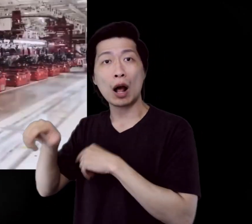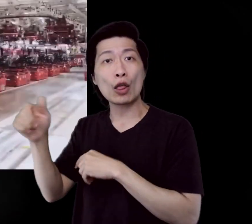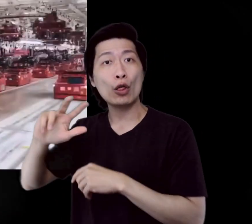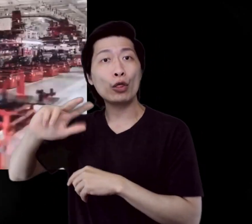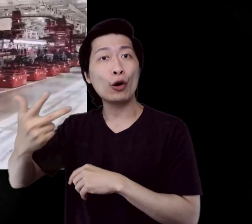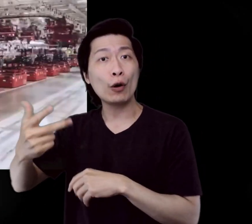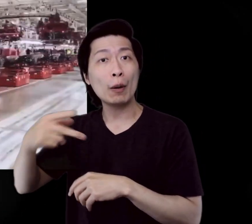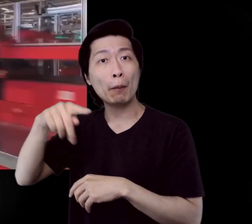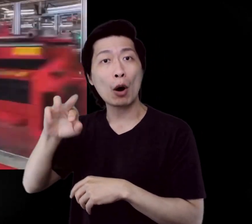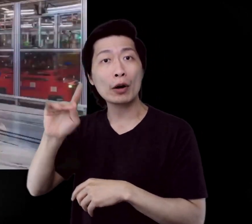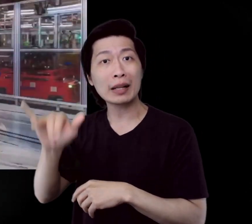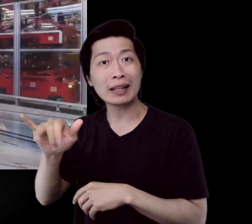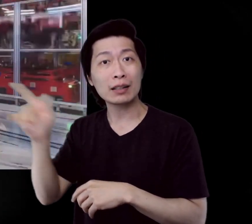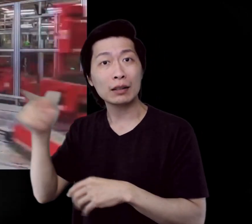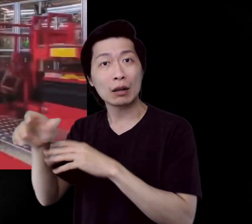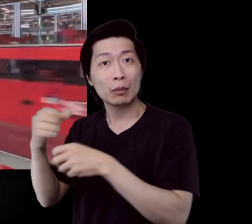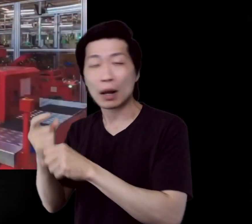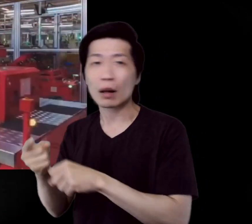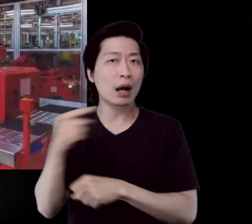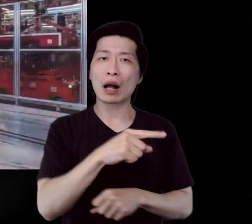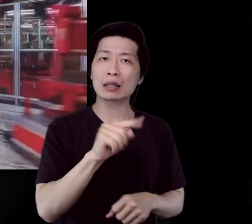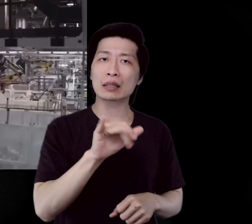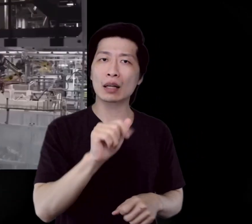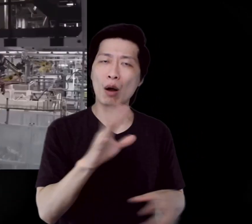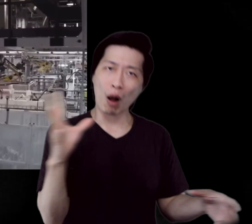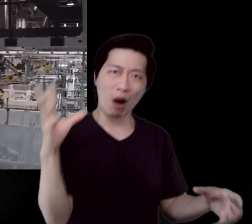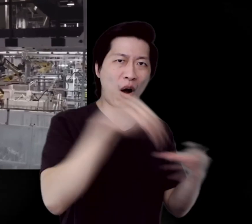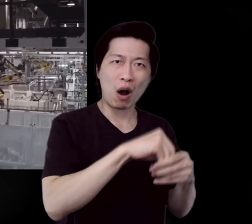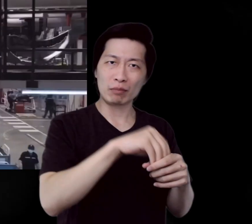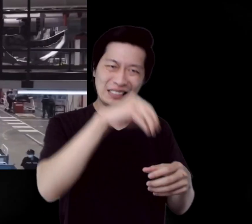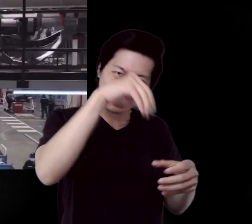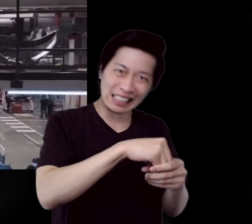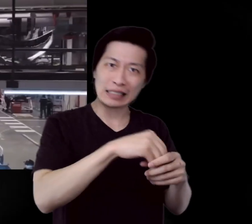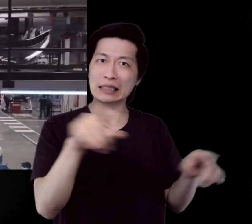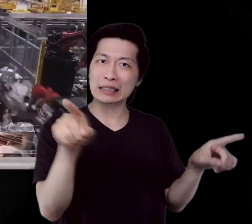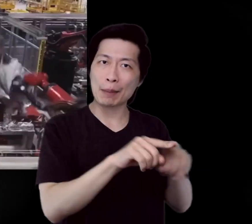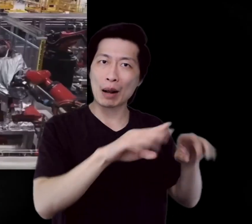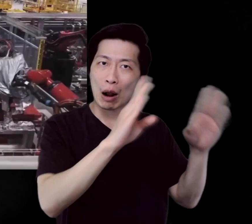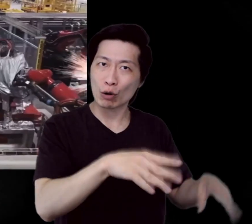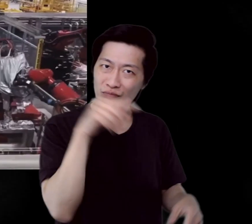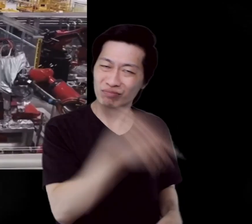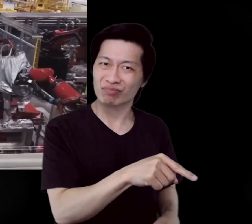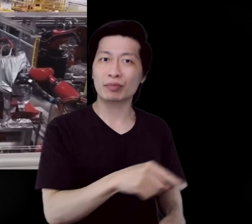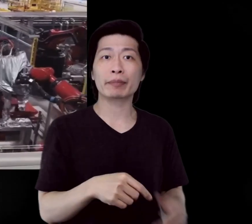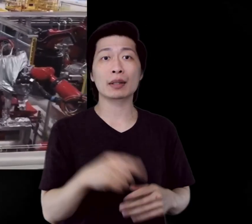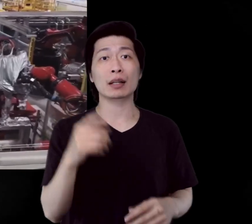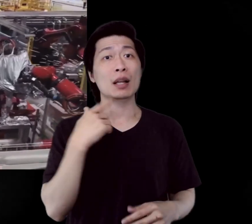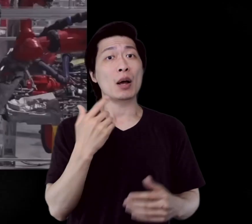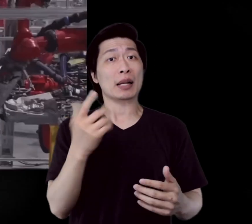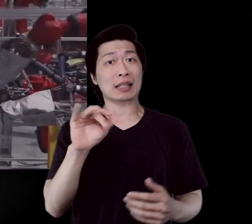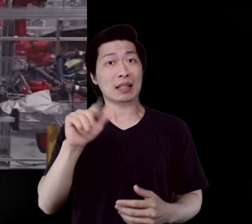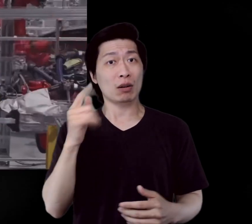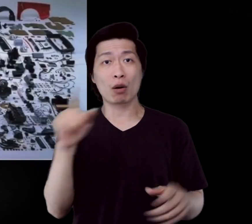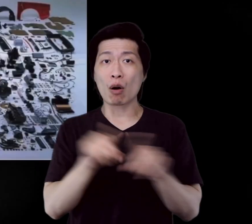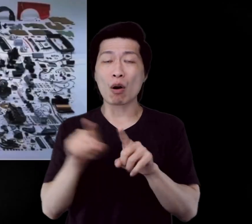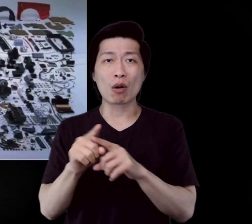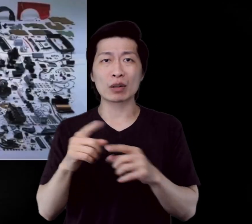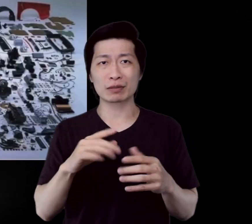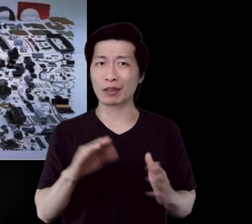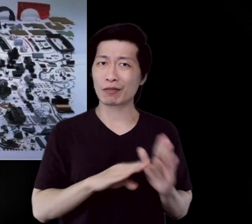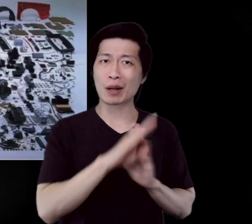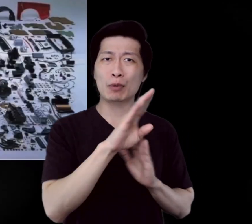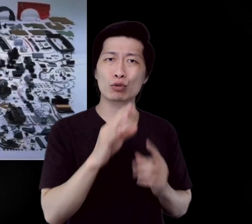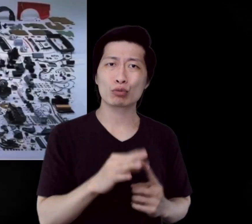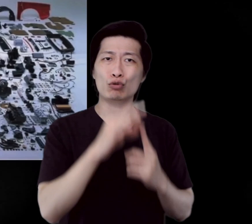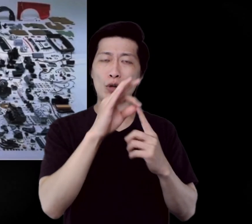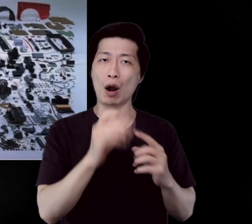manufacturer over the years has taken everything to third party and has pretty much been reduced to a company that assembles products made by